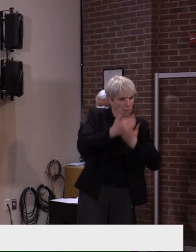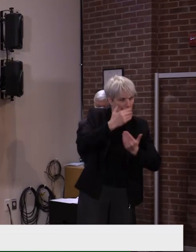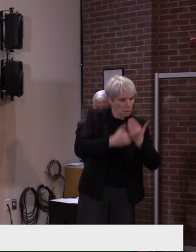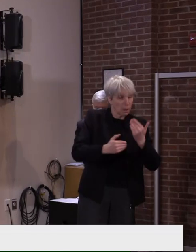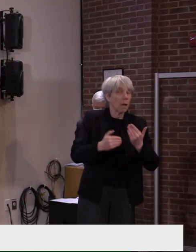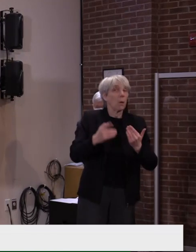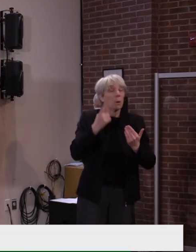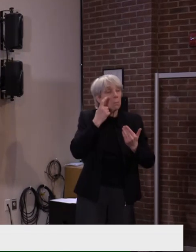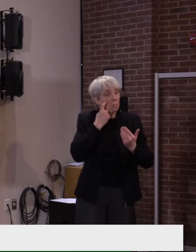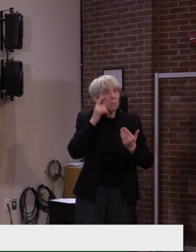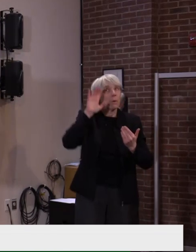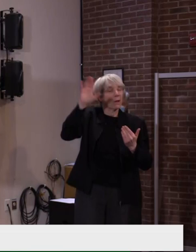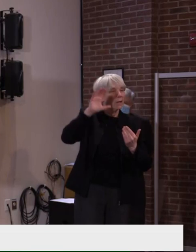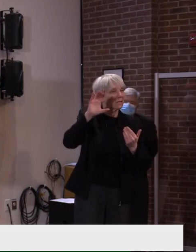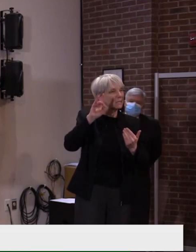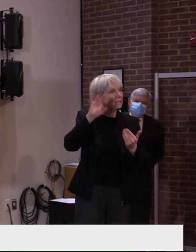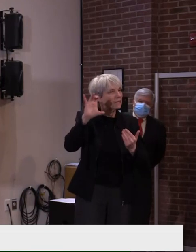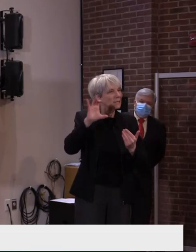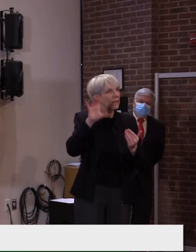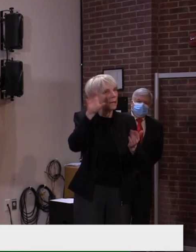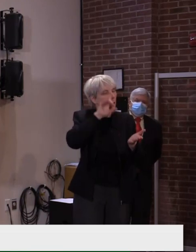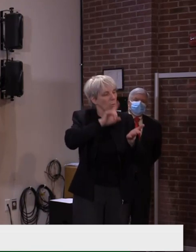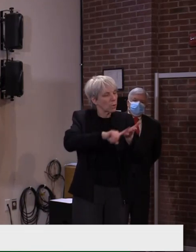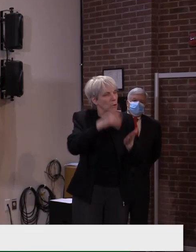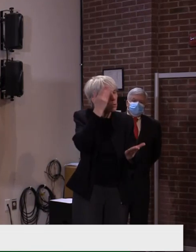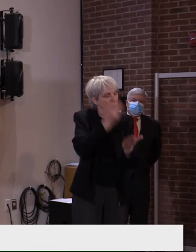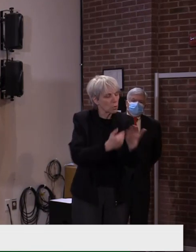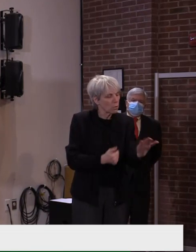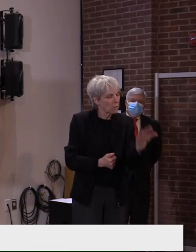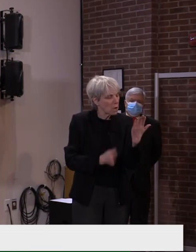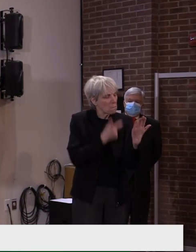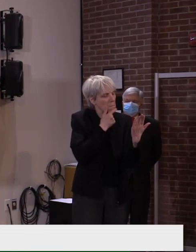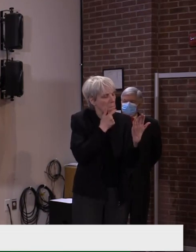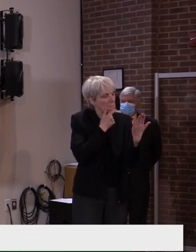provides, be able to interpret that and apply it to Vermont.